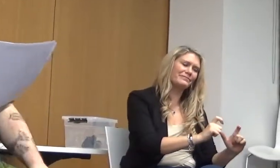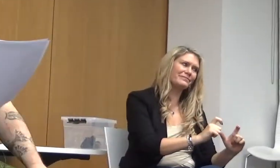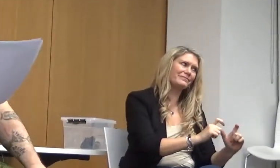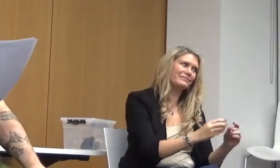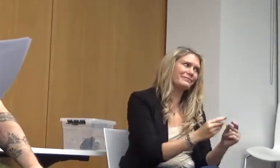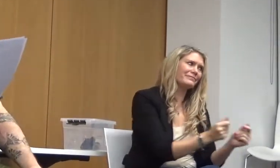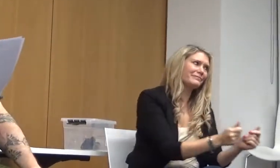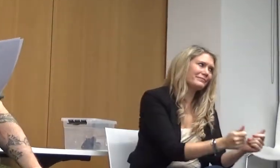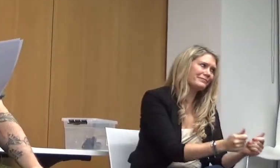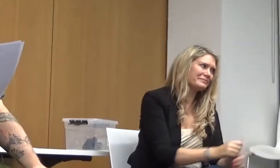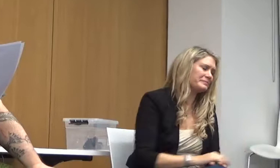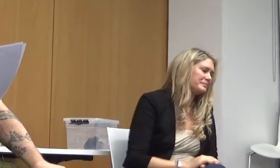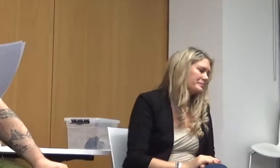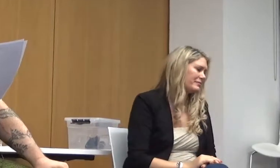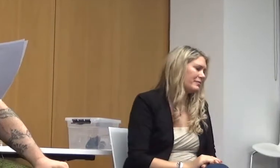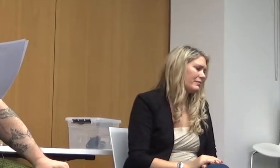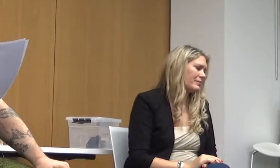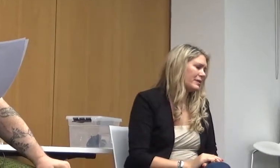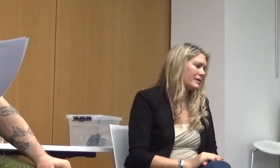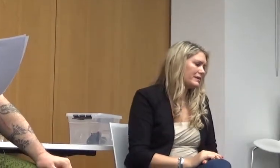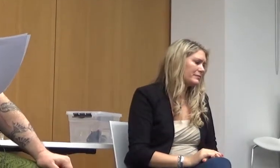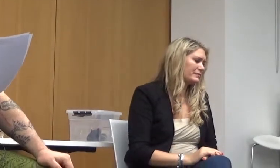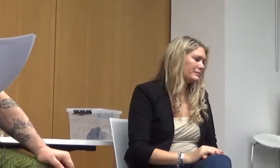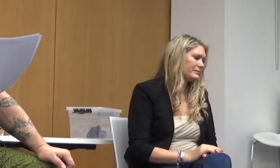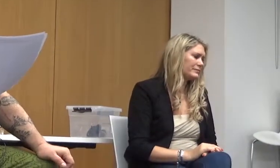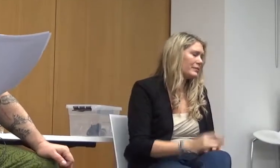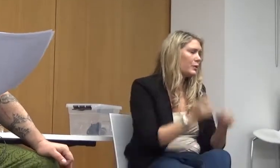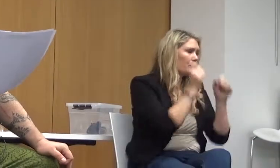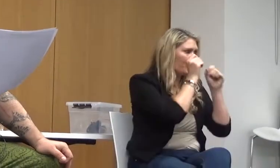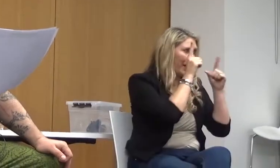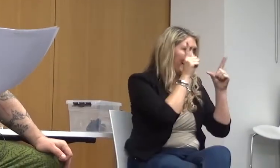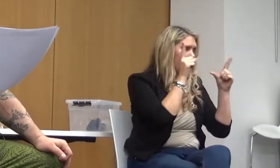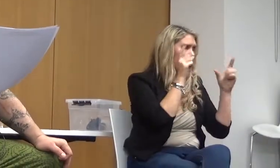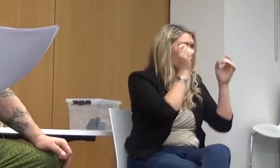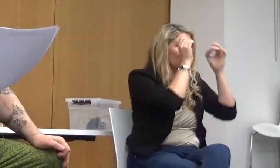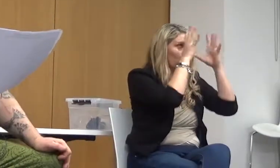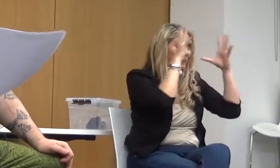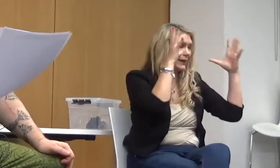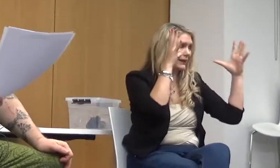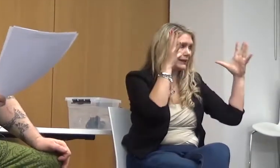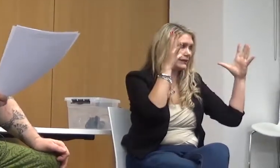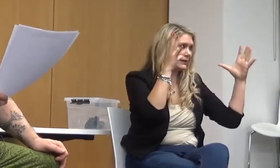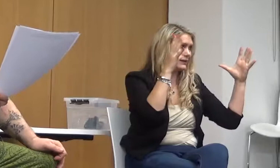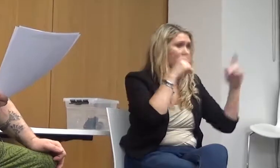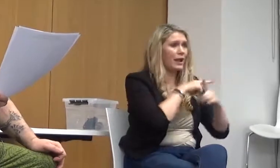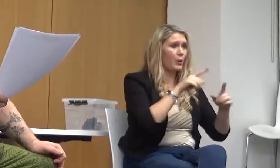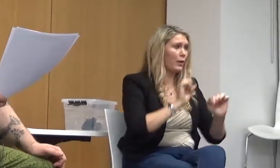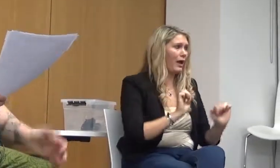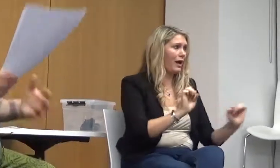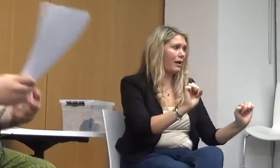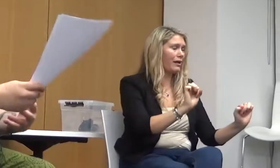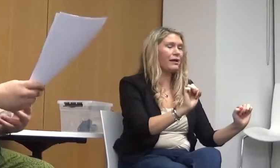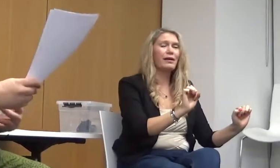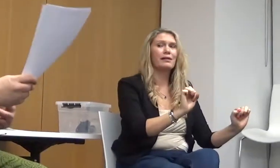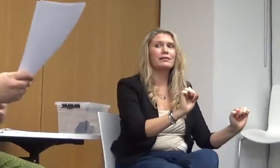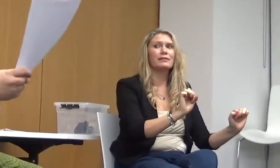nippage. Wake, dreaming. And we are